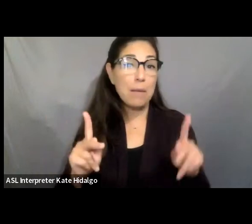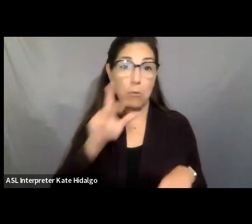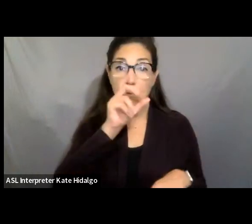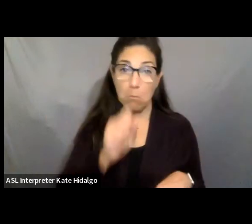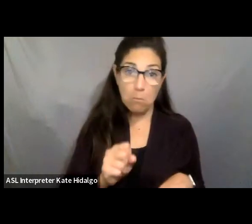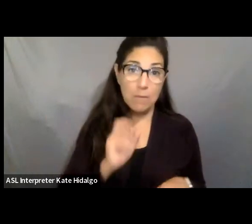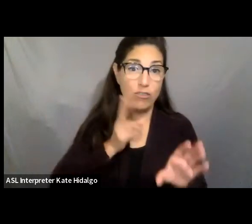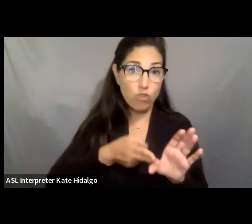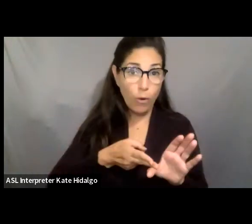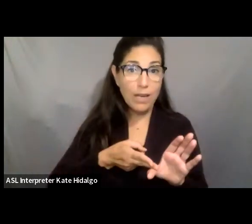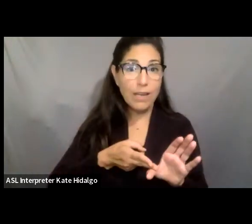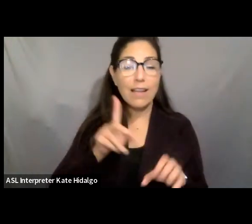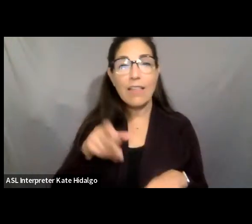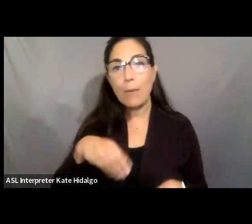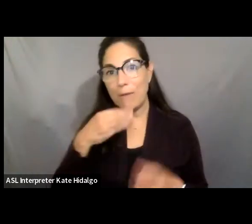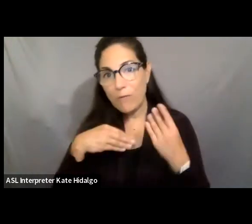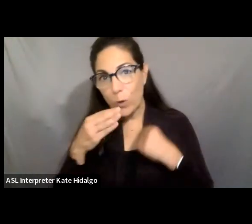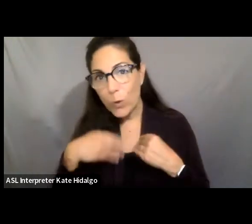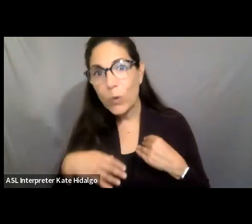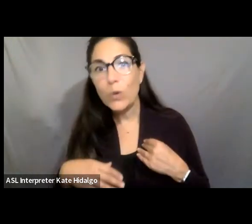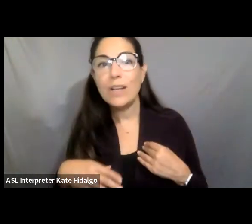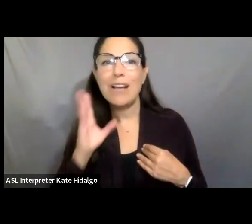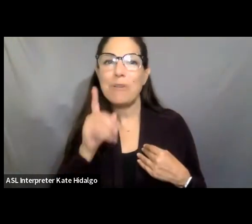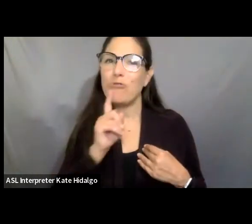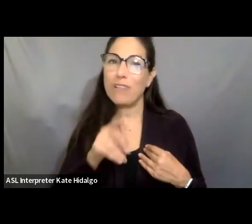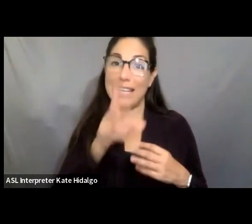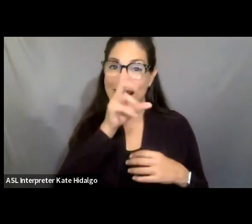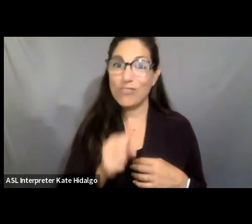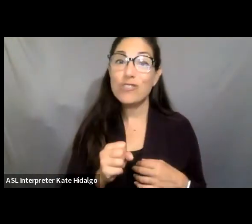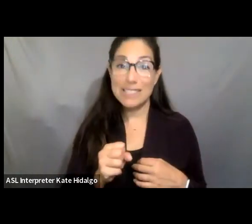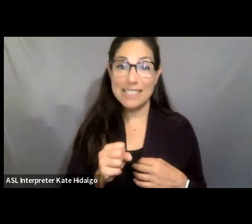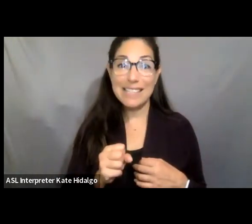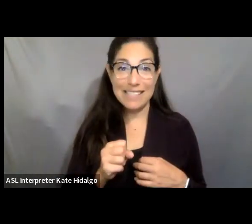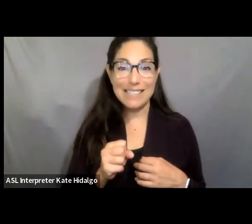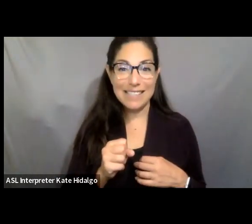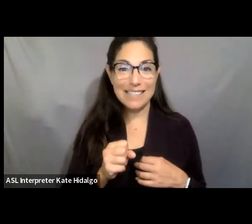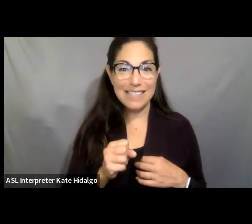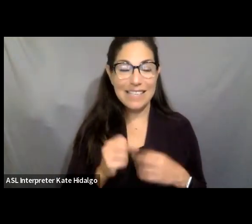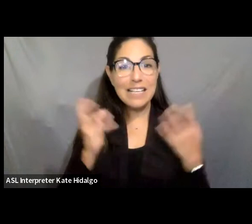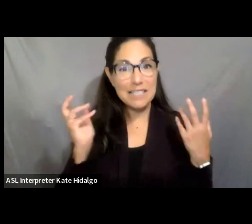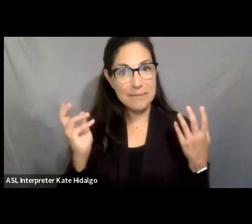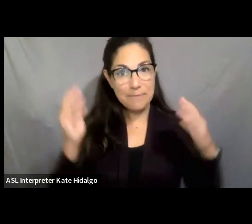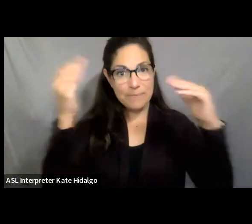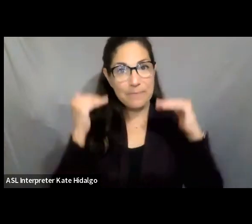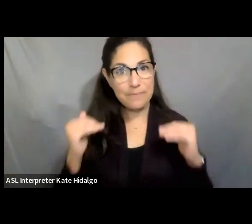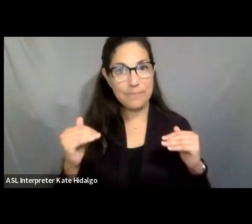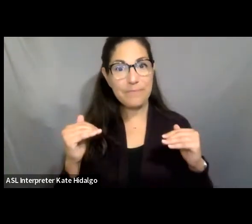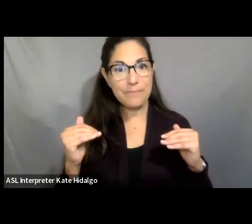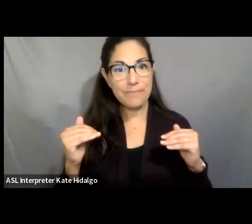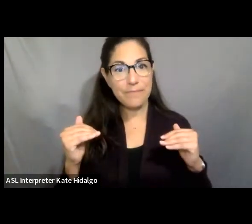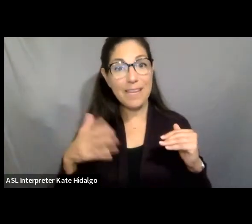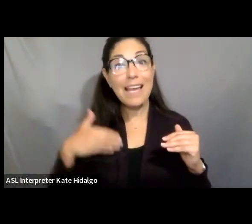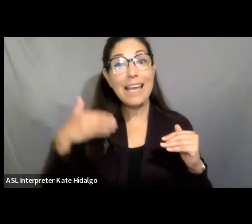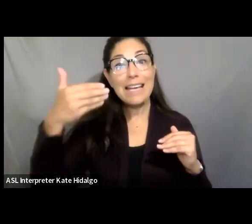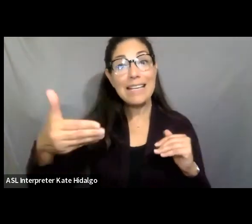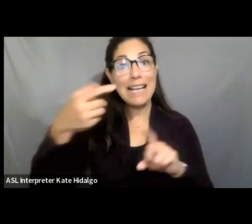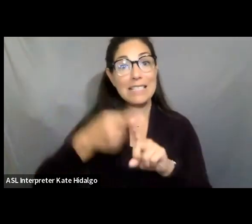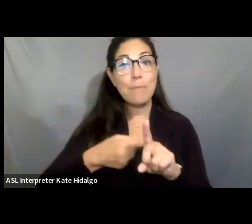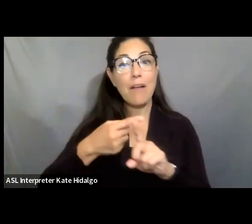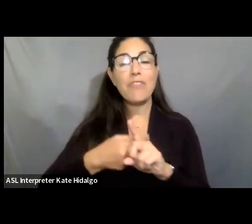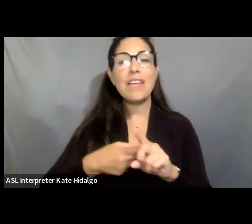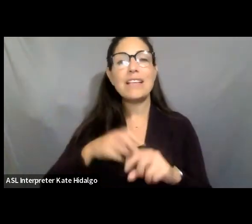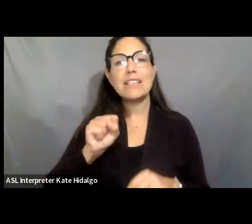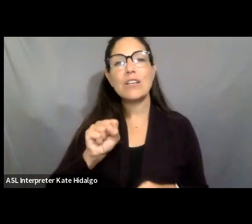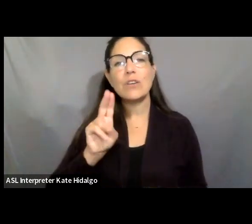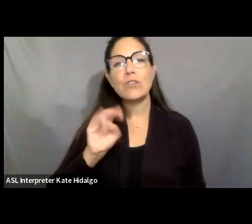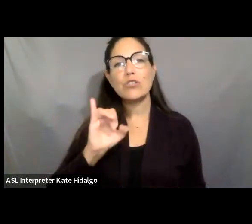in joining, there's going to be food and it'll be really interesting. And then next month is Suicide Prevention